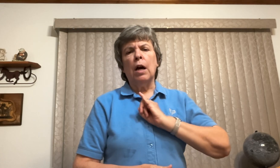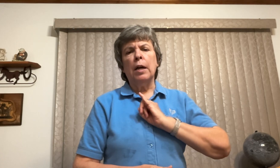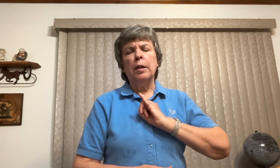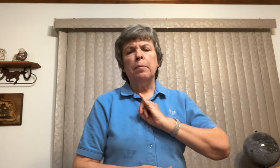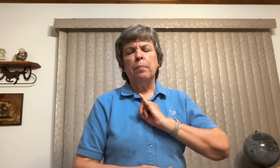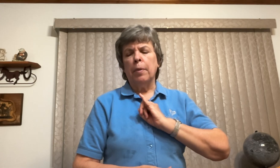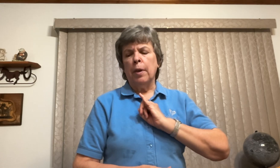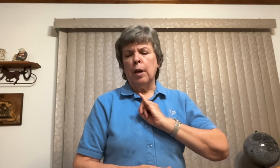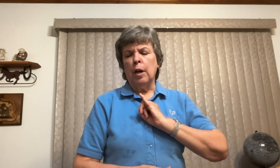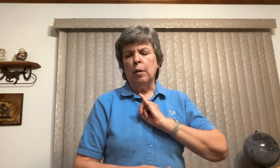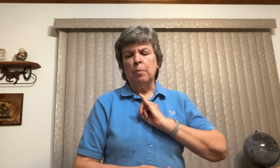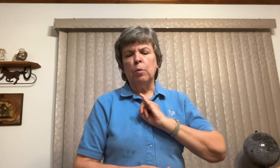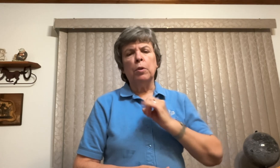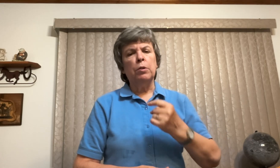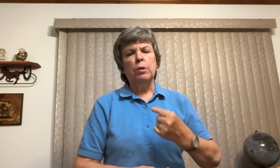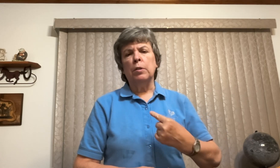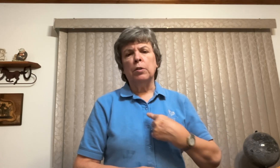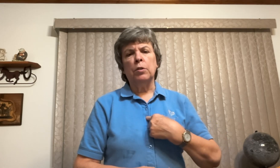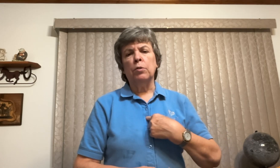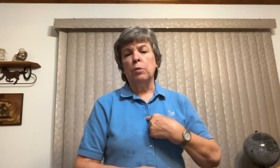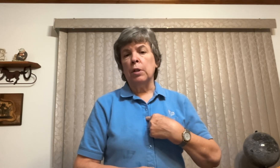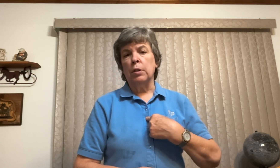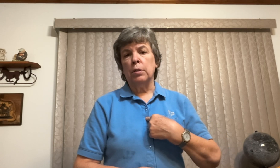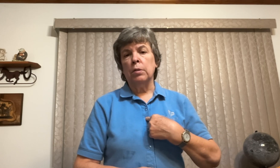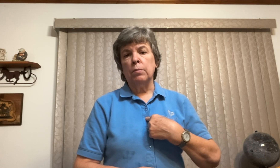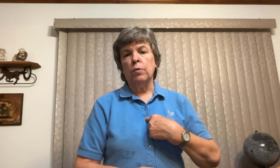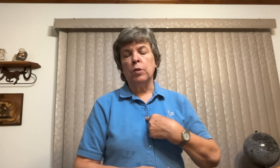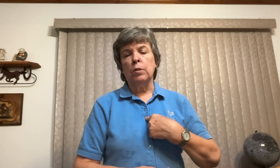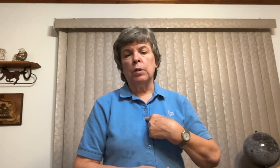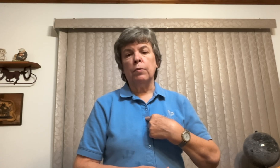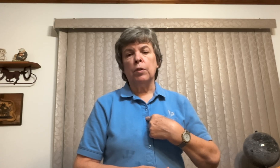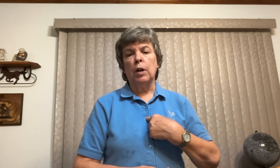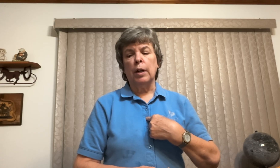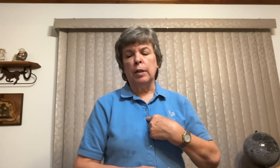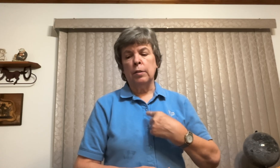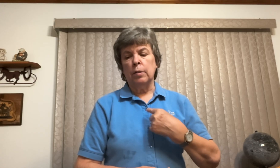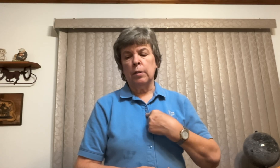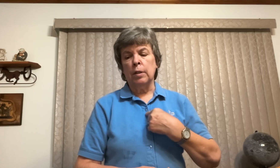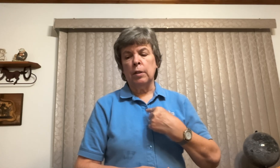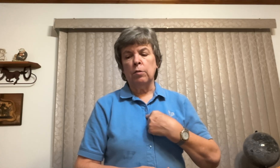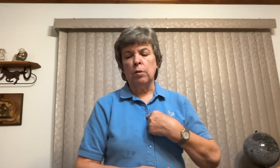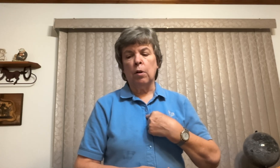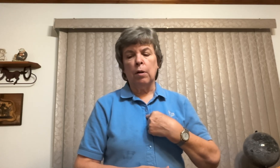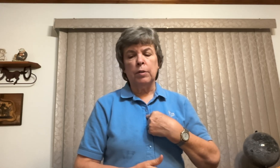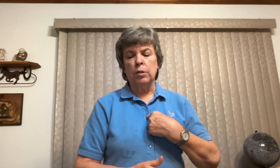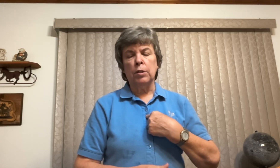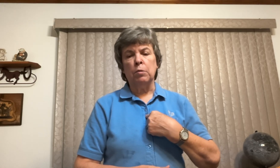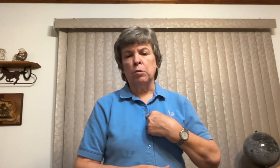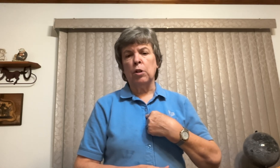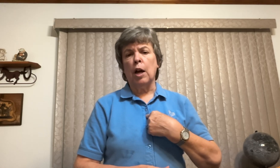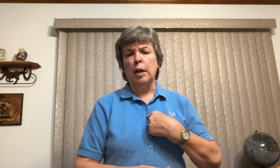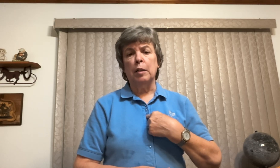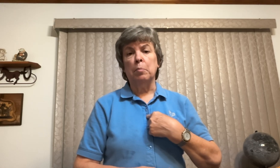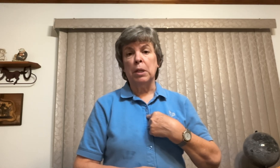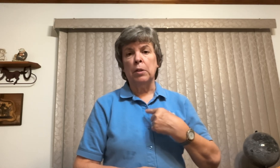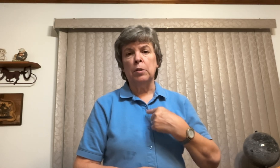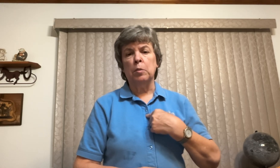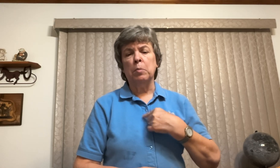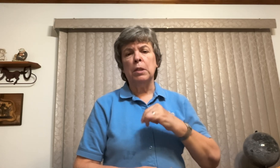I, or you can just do this for I. They don't often distinguish I and me. This is me, this